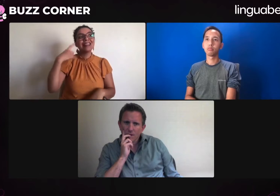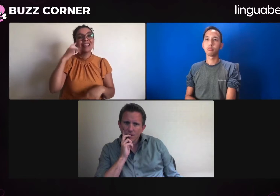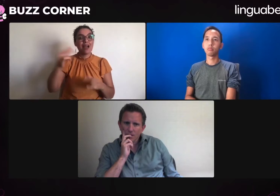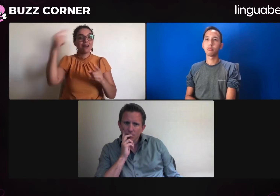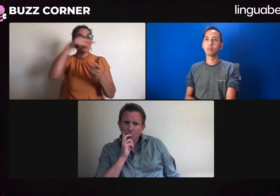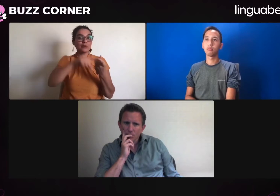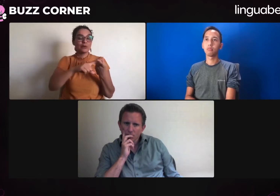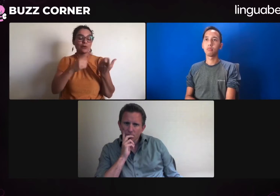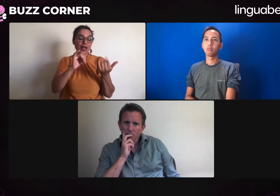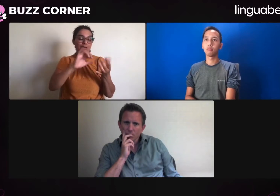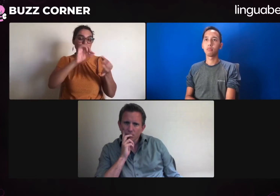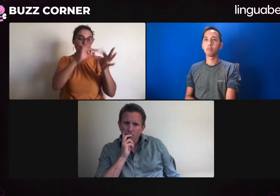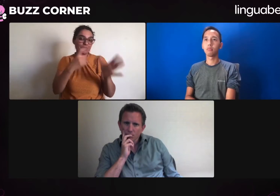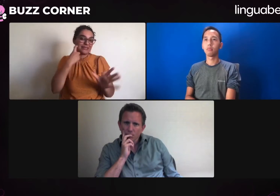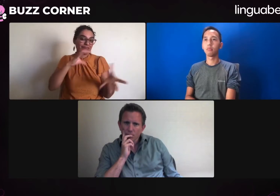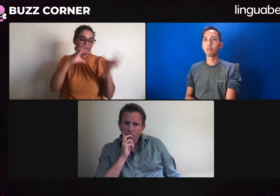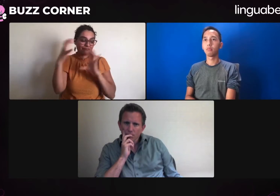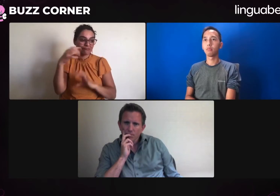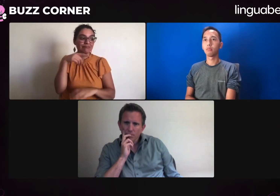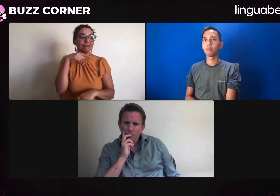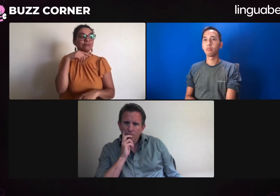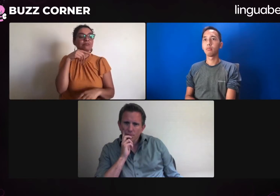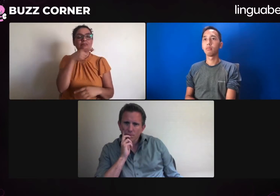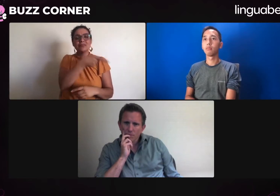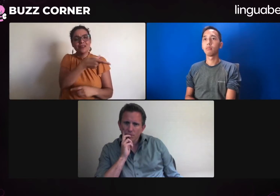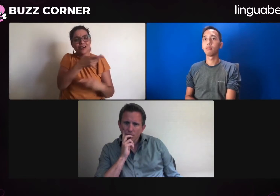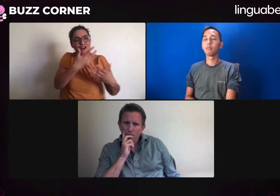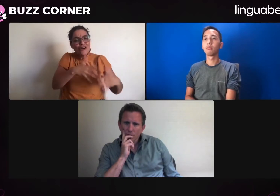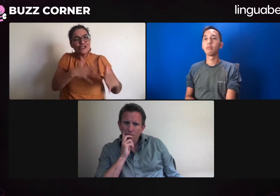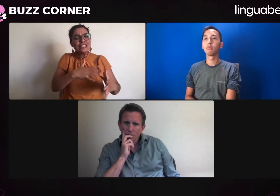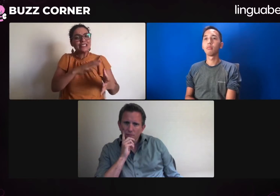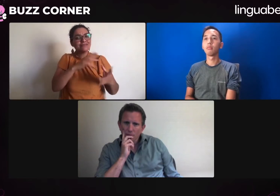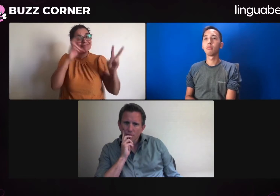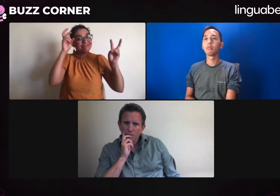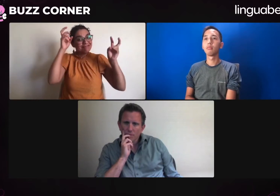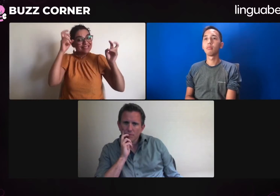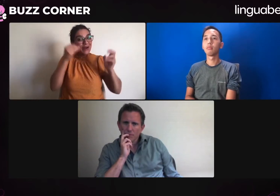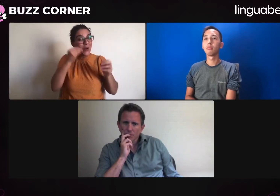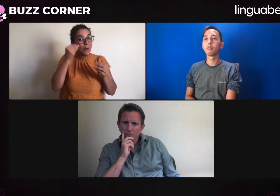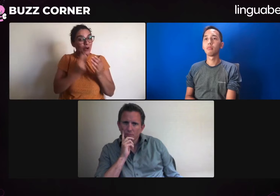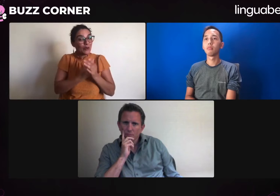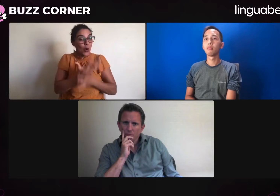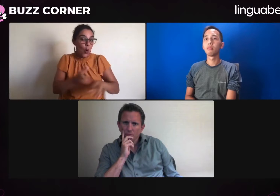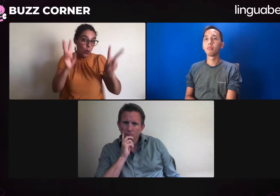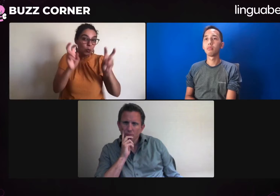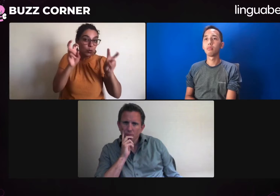Audist mentality. And it's really up to the interpreters, which goes back to the chaotic